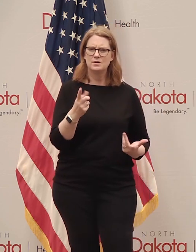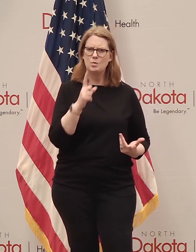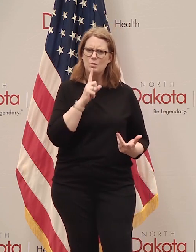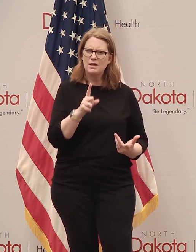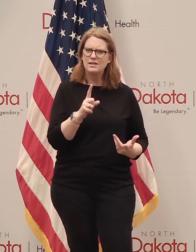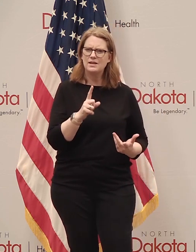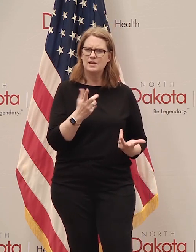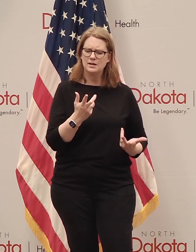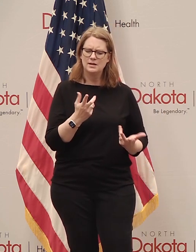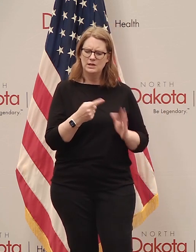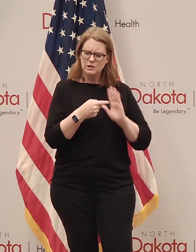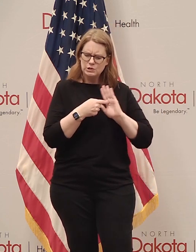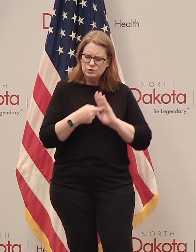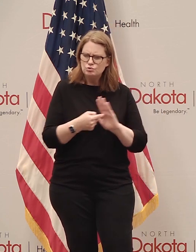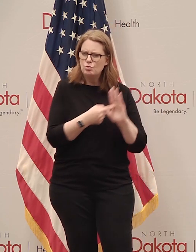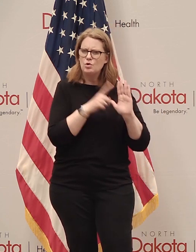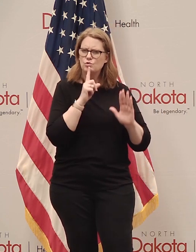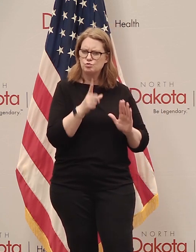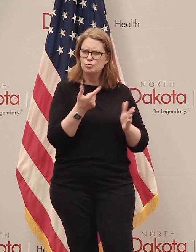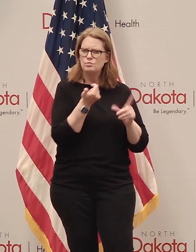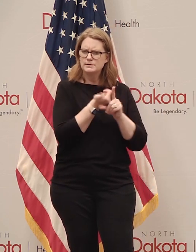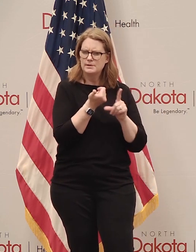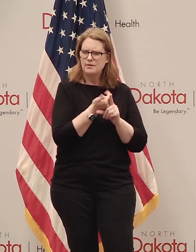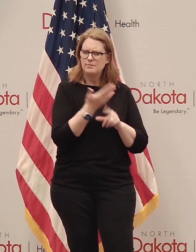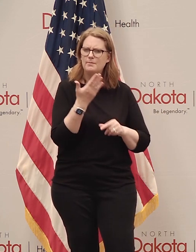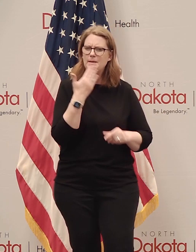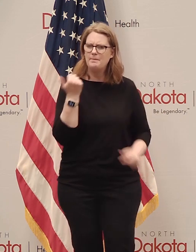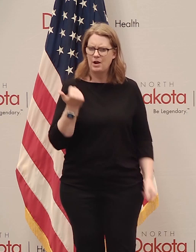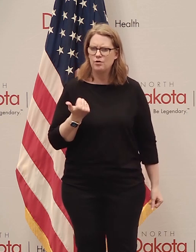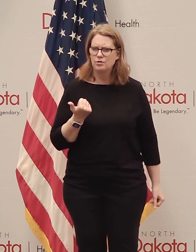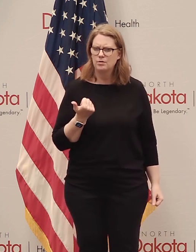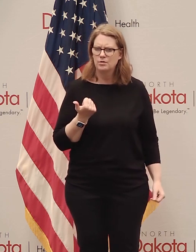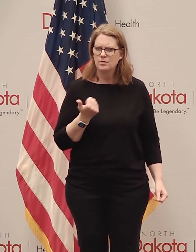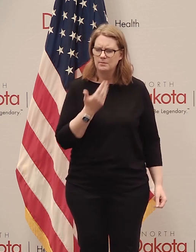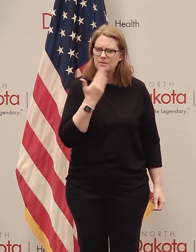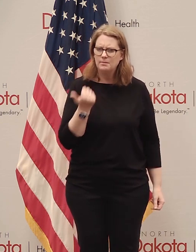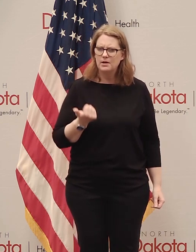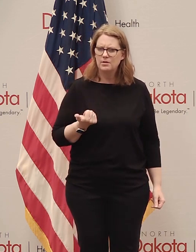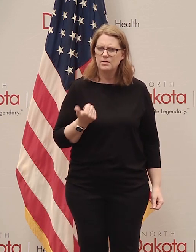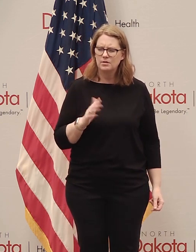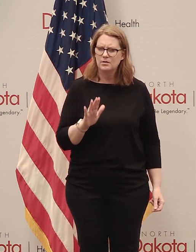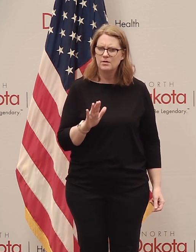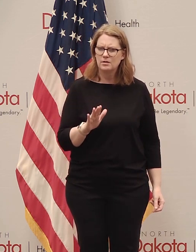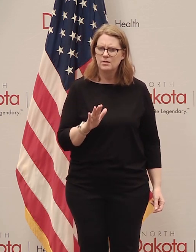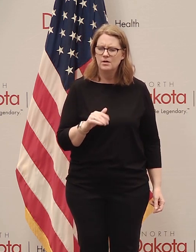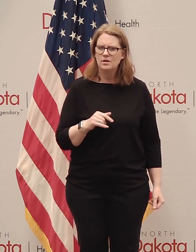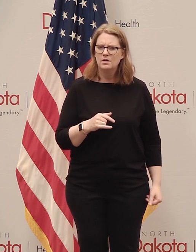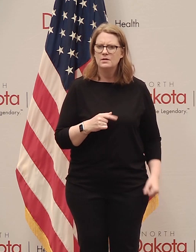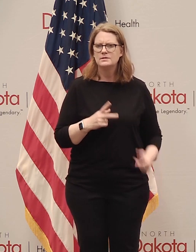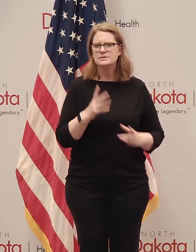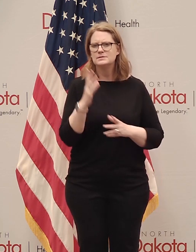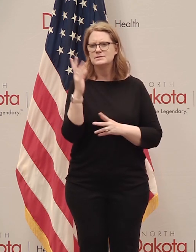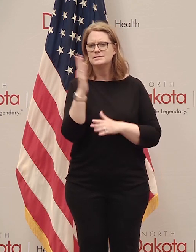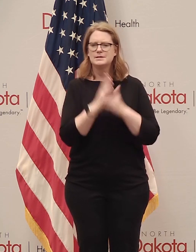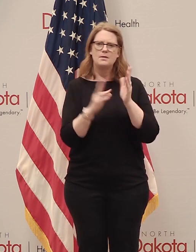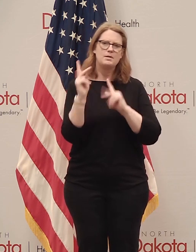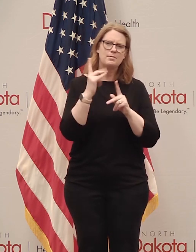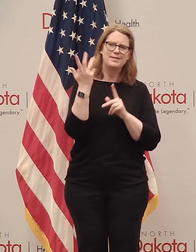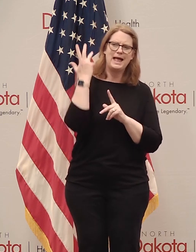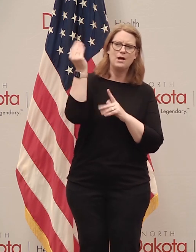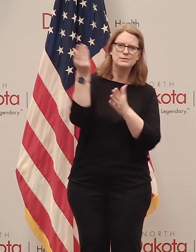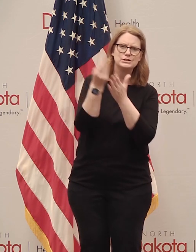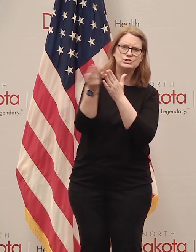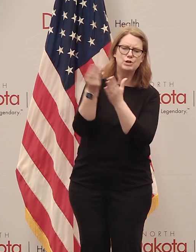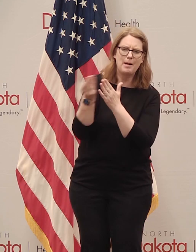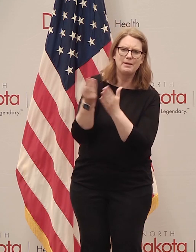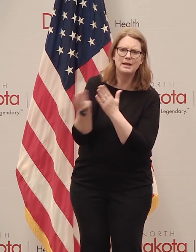selves, I guess is what I would say, and think about that, because some people may be out in public, they may be out shopping, they